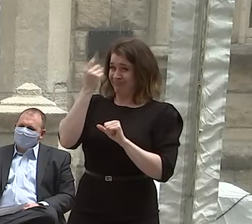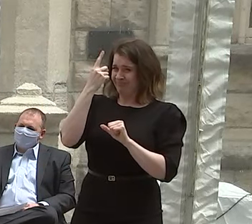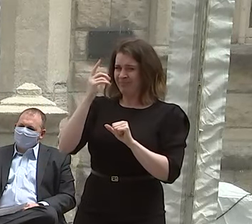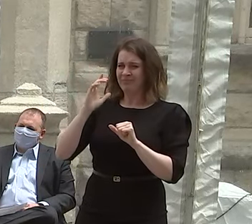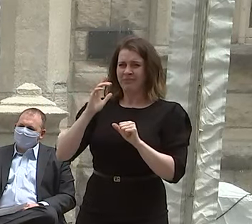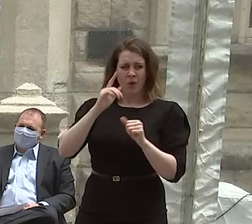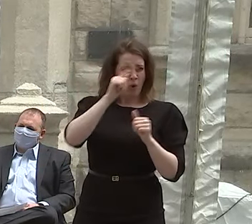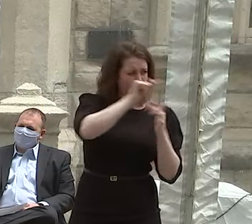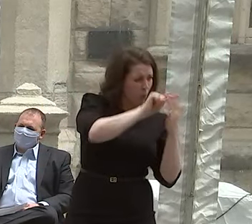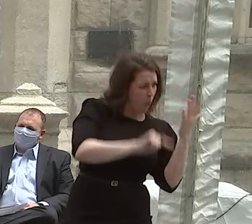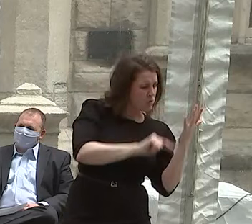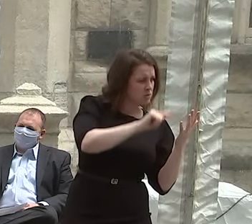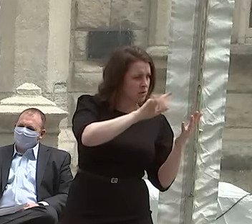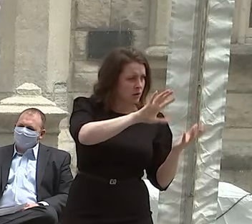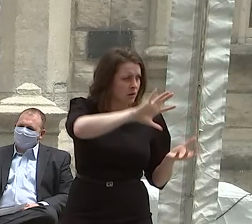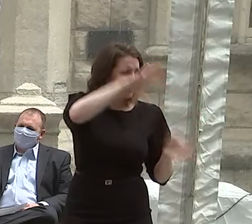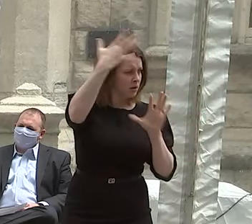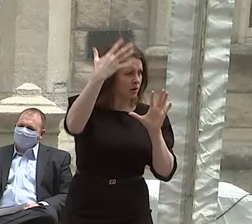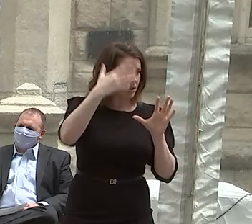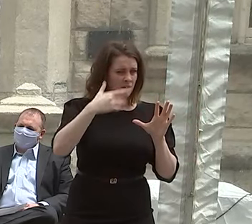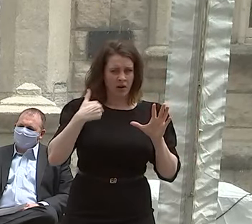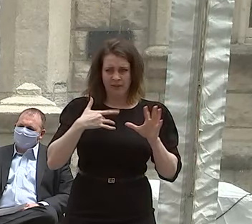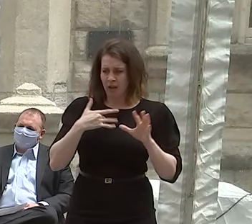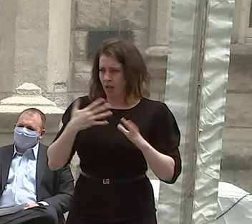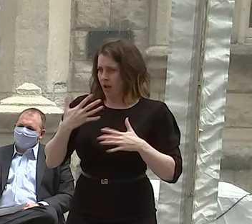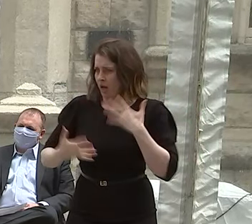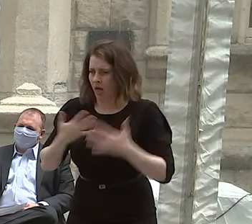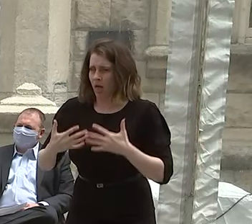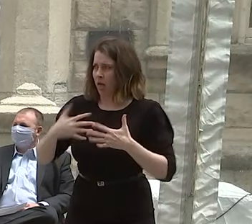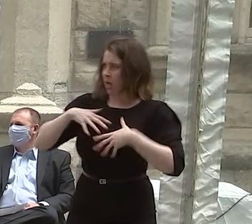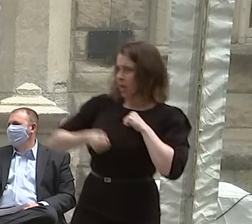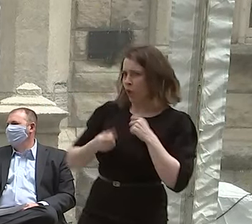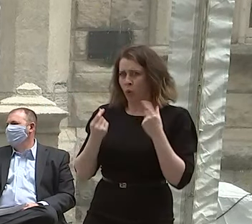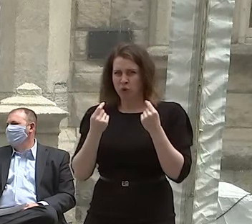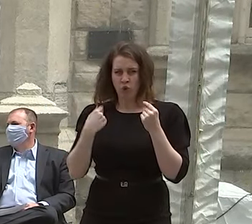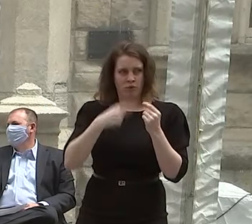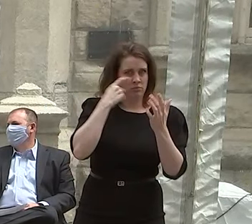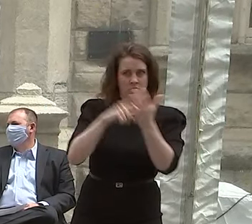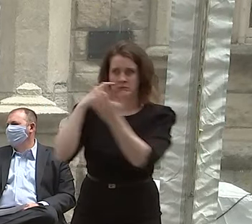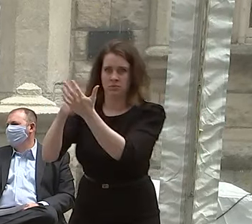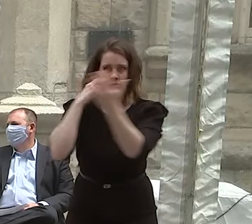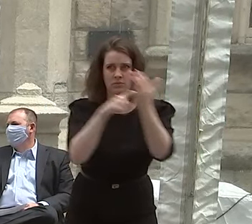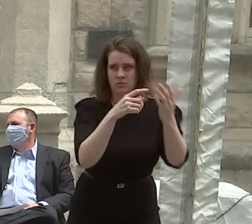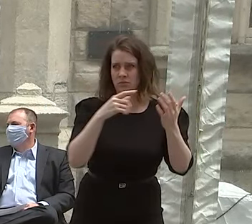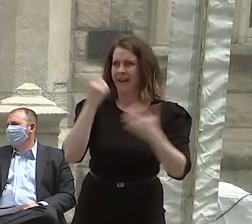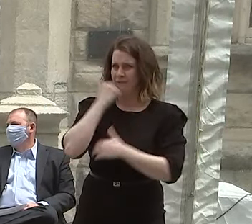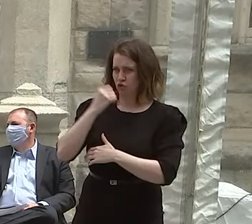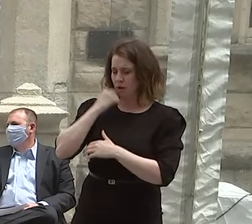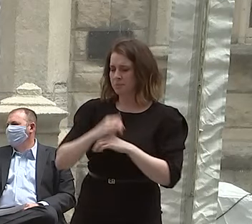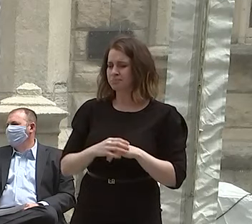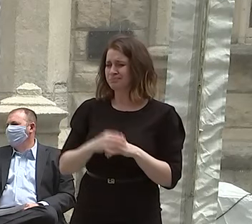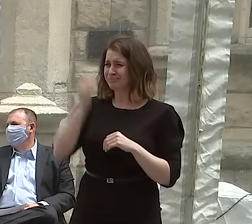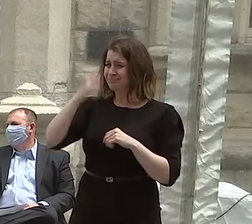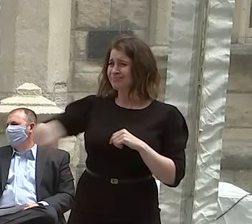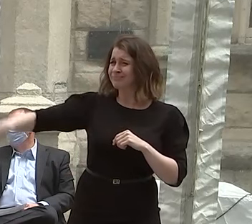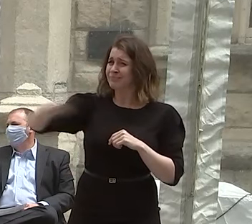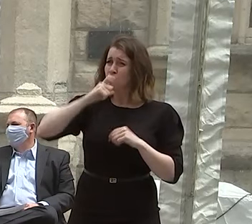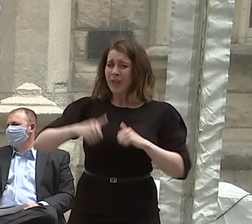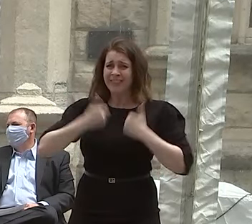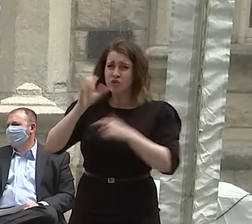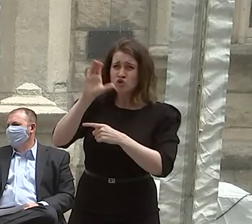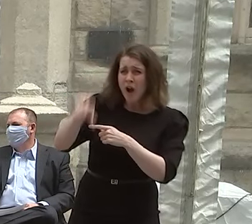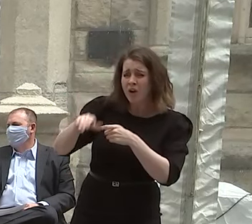knew, those are flashing like a neon sign every day. Our fellow Chicagoans, who were